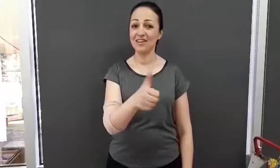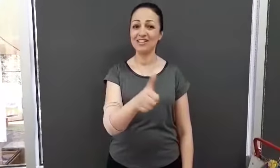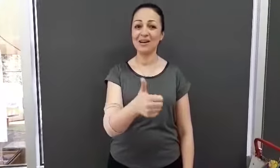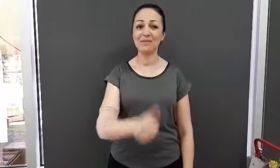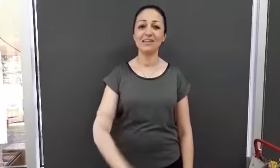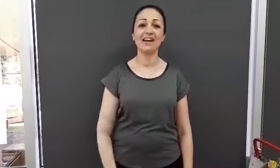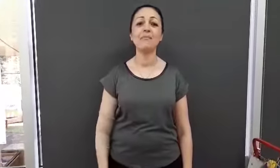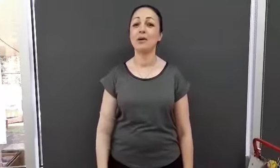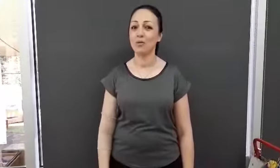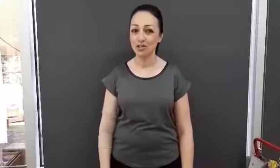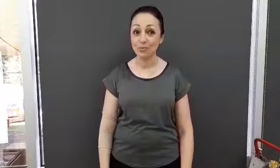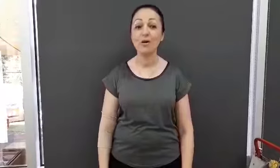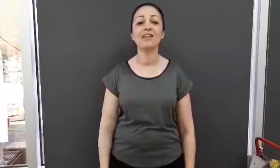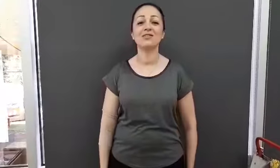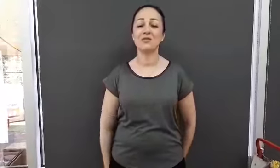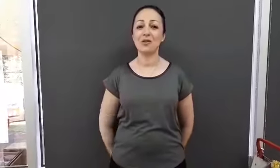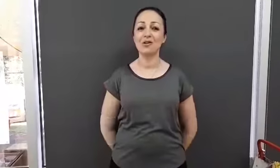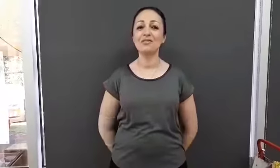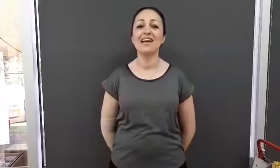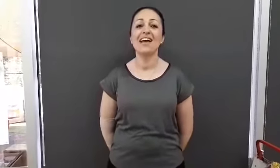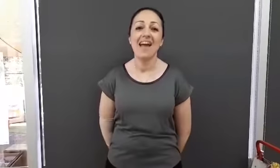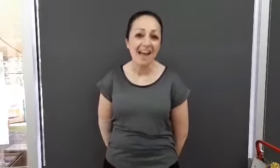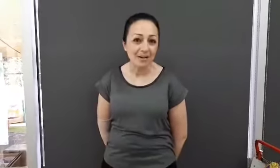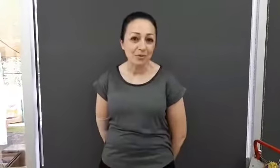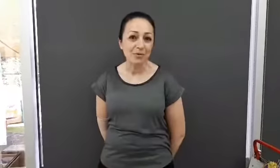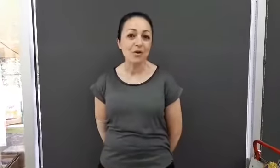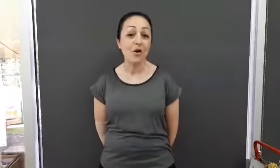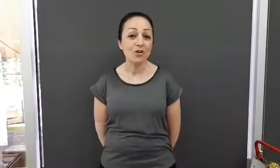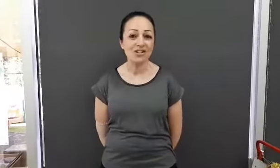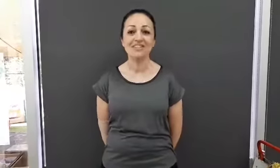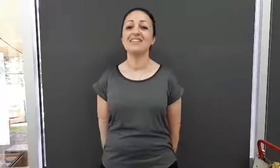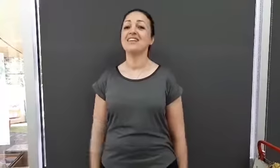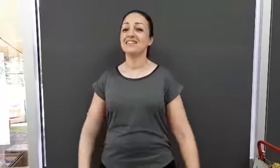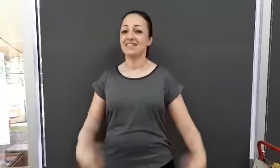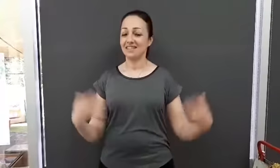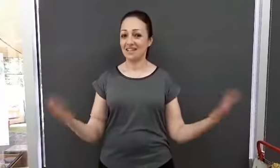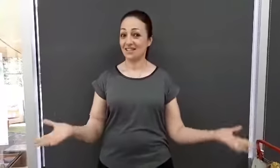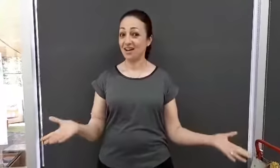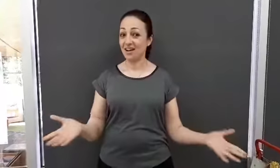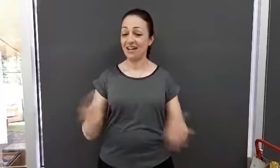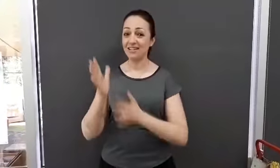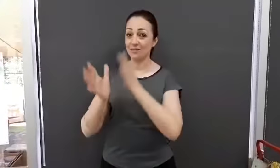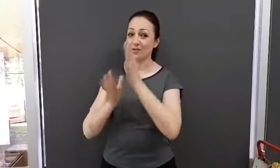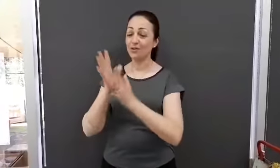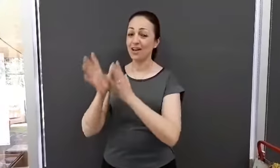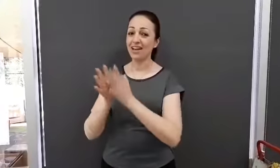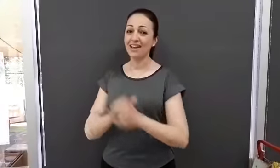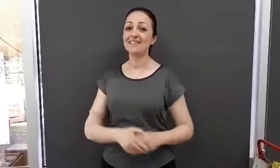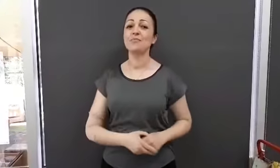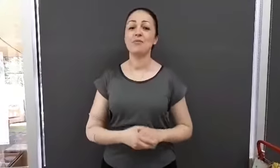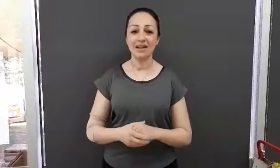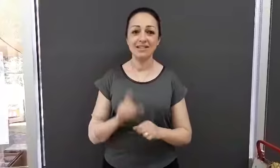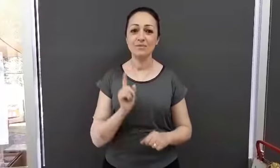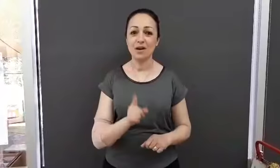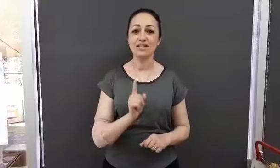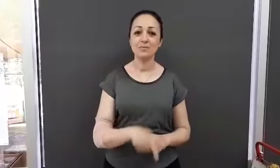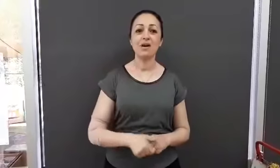up here. But I want you to practice all those animal ocean signs with your hands. Practice, practice, practice.